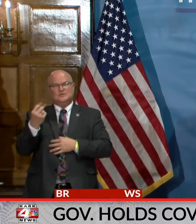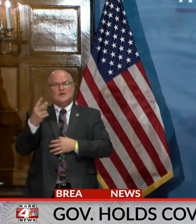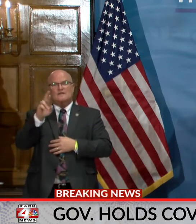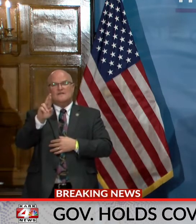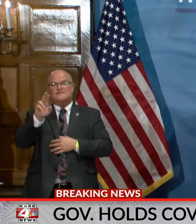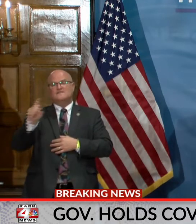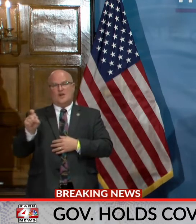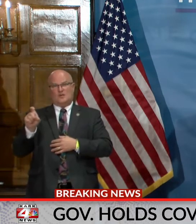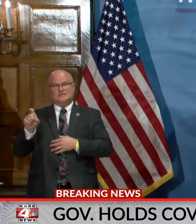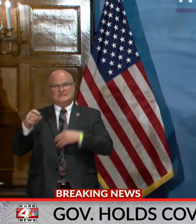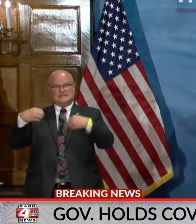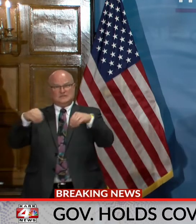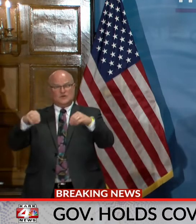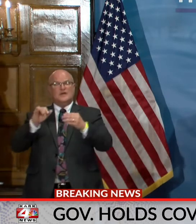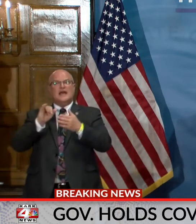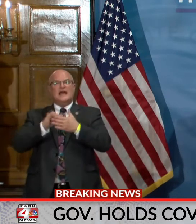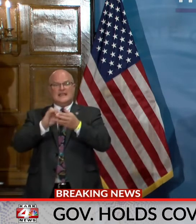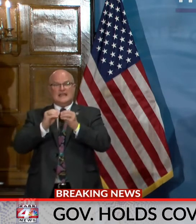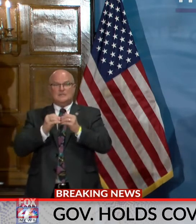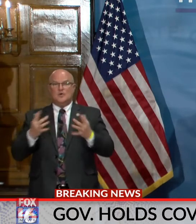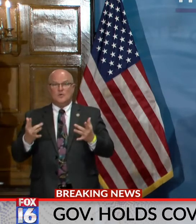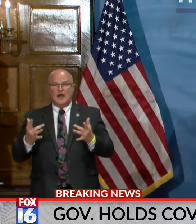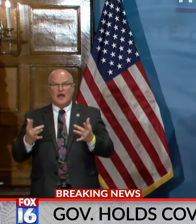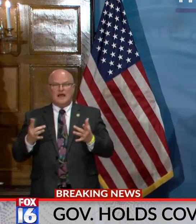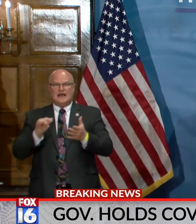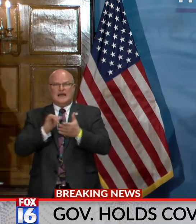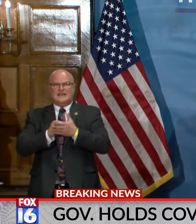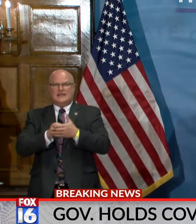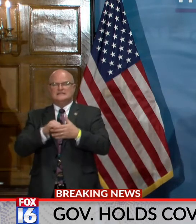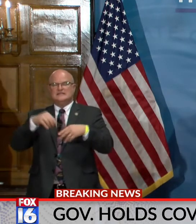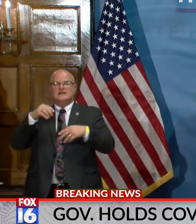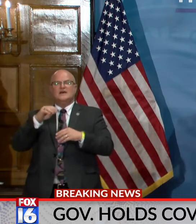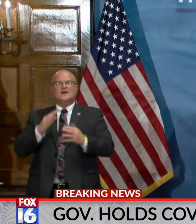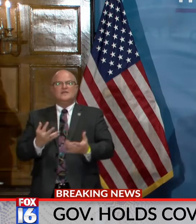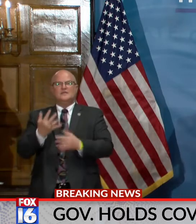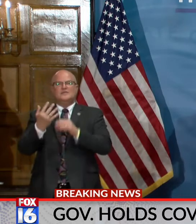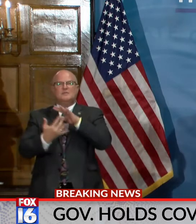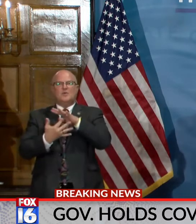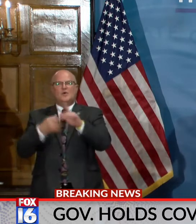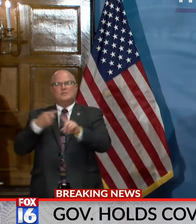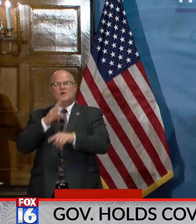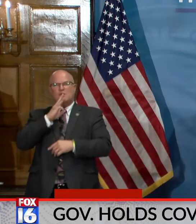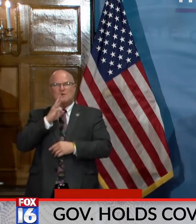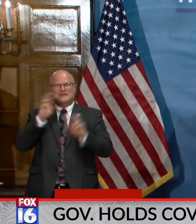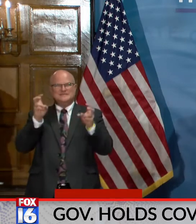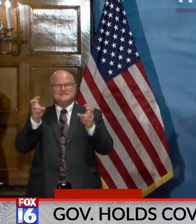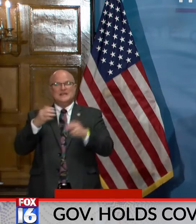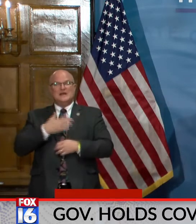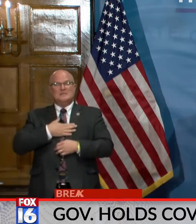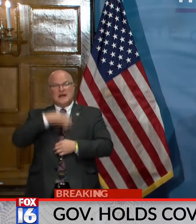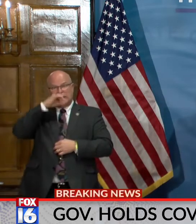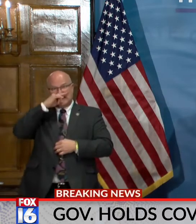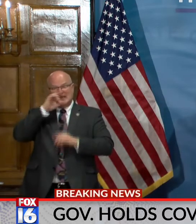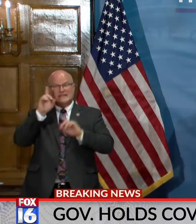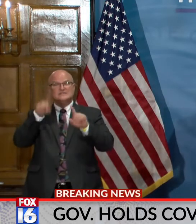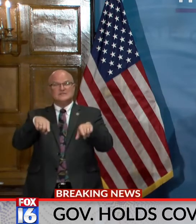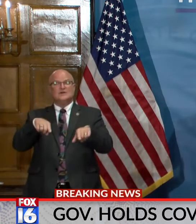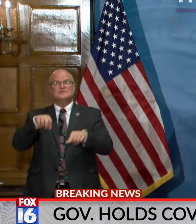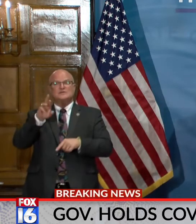and that number is there for a reason. That's the boiling point of water. And my kids go to Bryan High School. If you've heard of